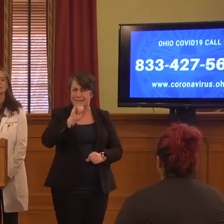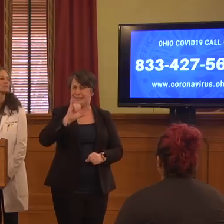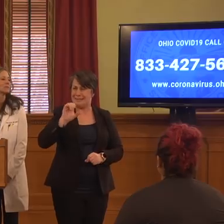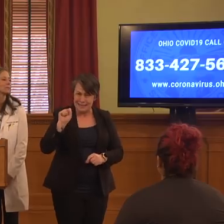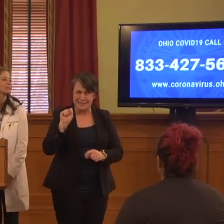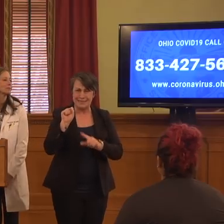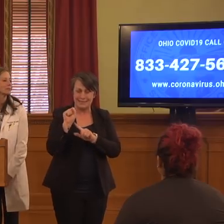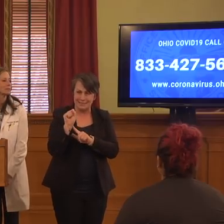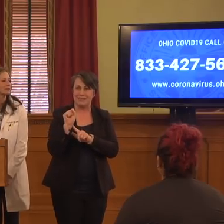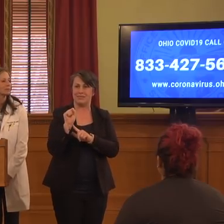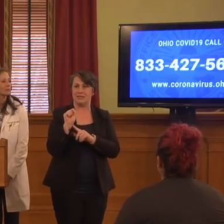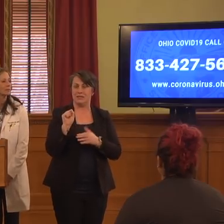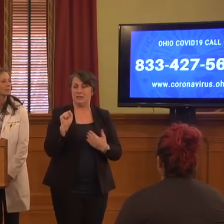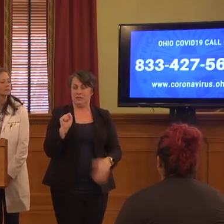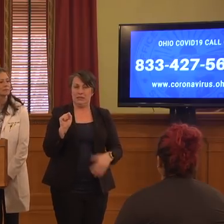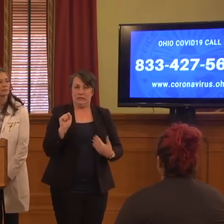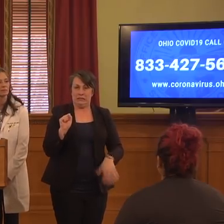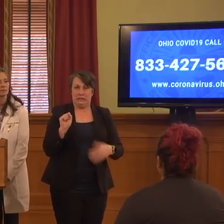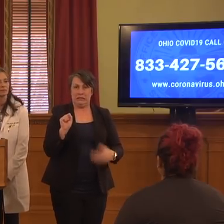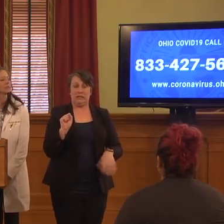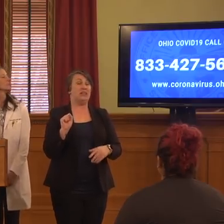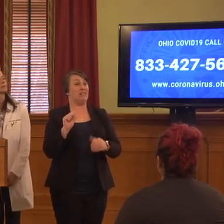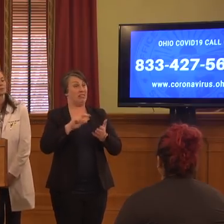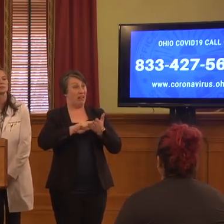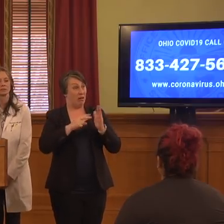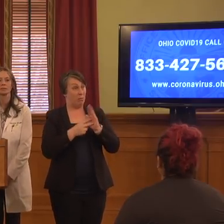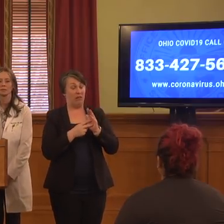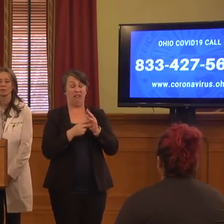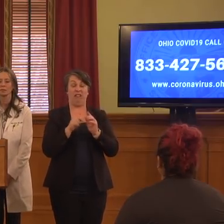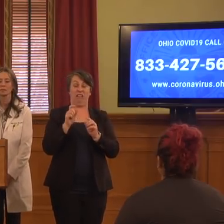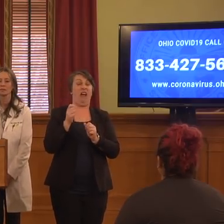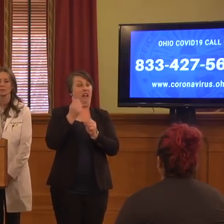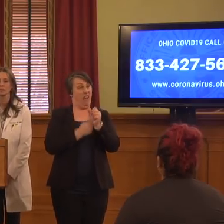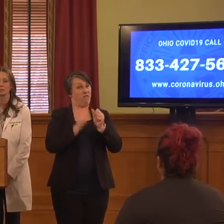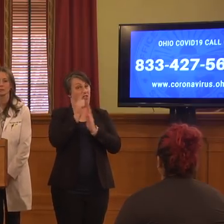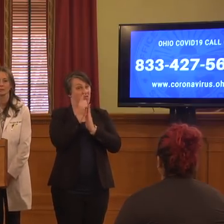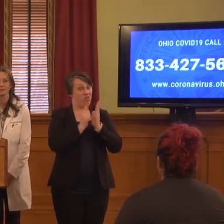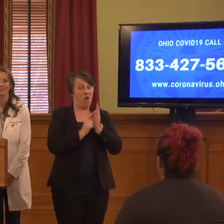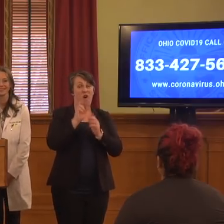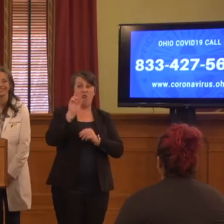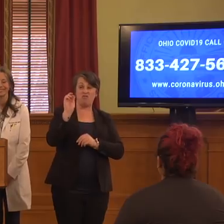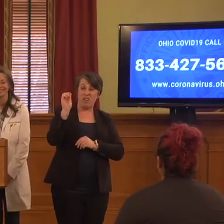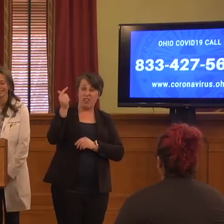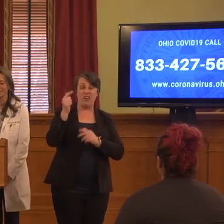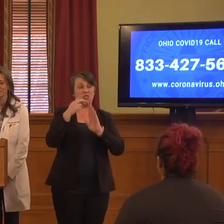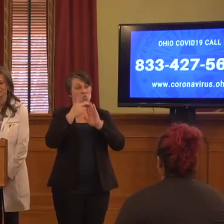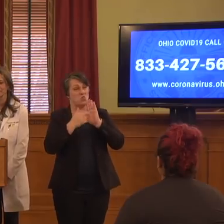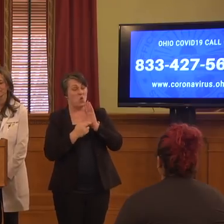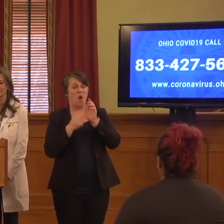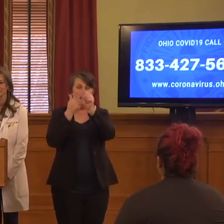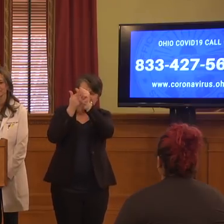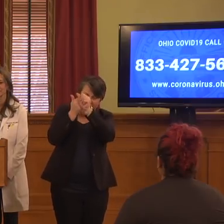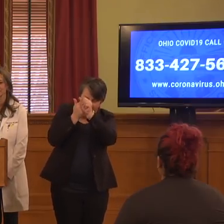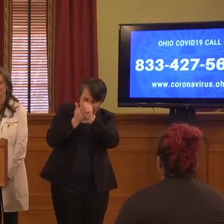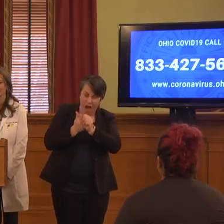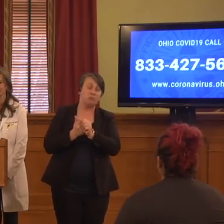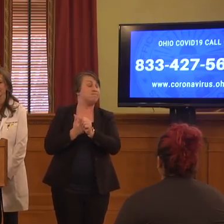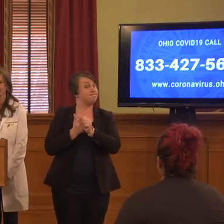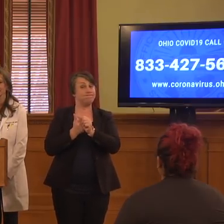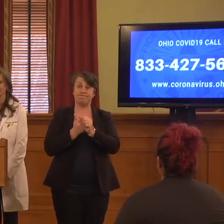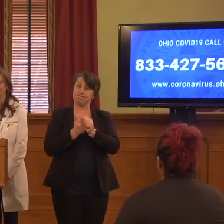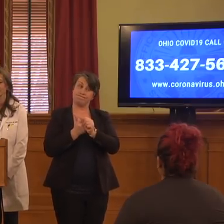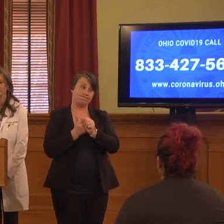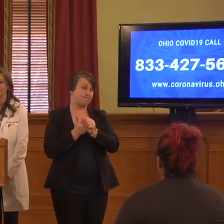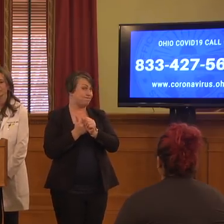should not be expected to follow every single rule and regulation. Now, we want people to try to do that, but if there's some that